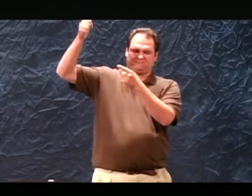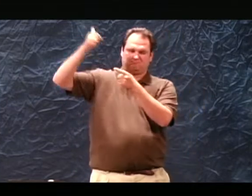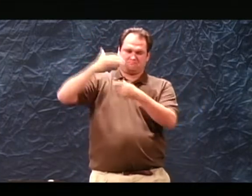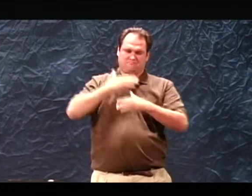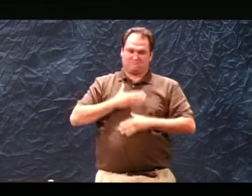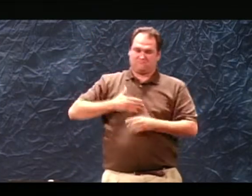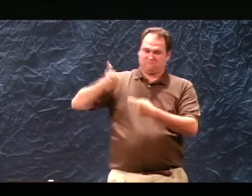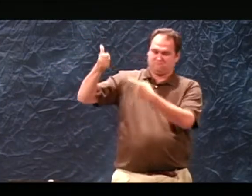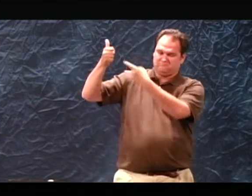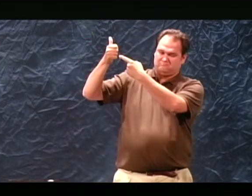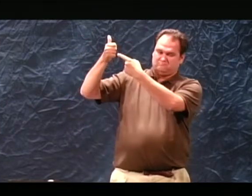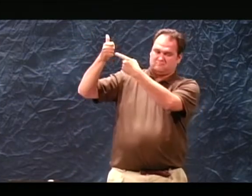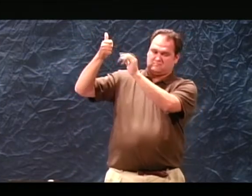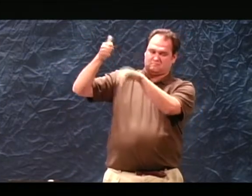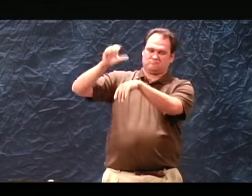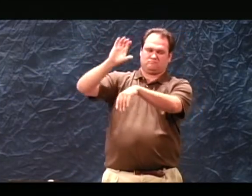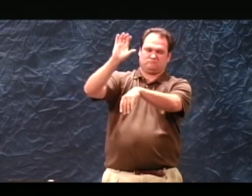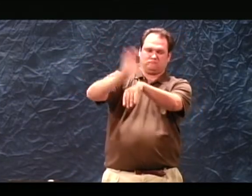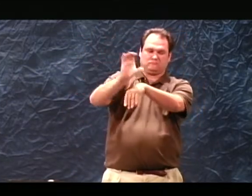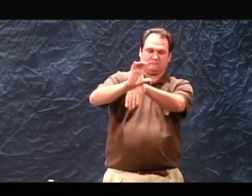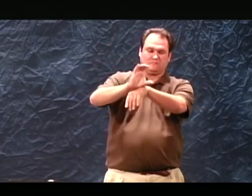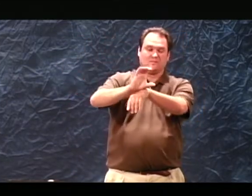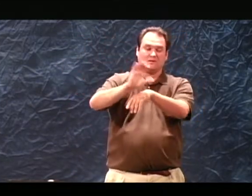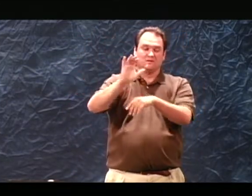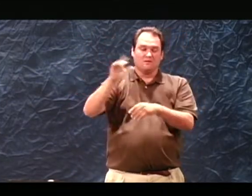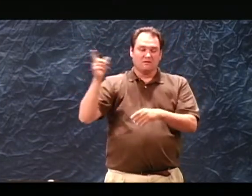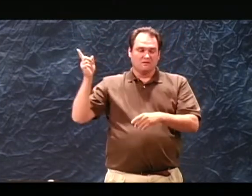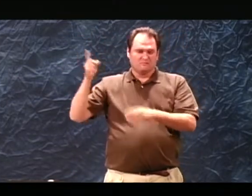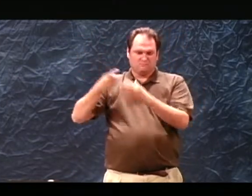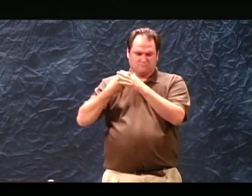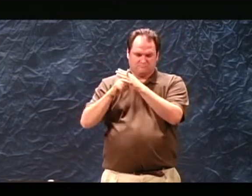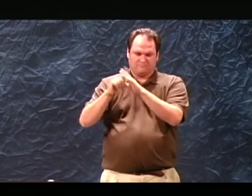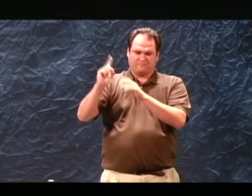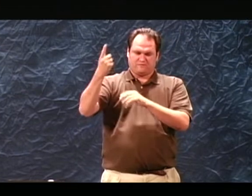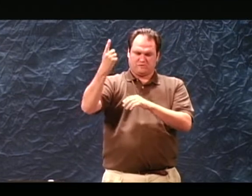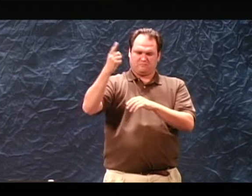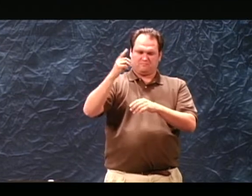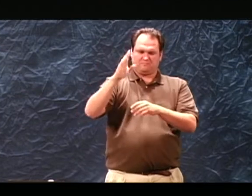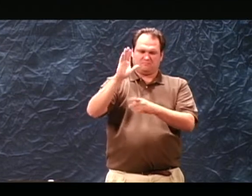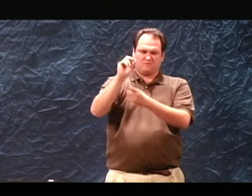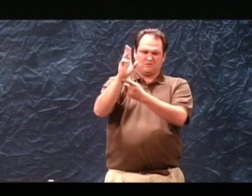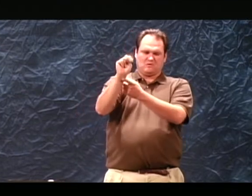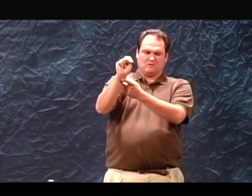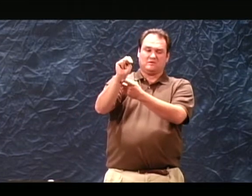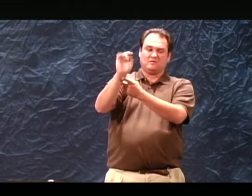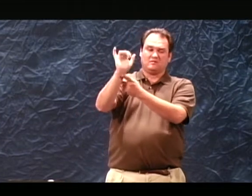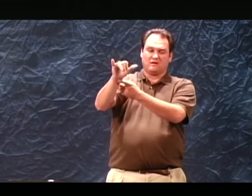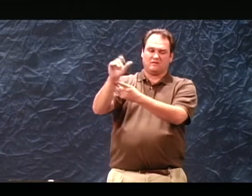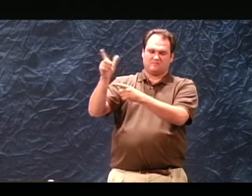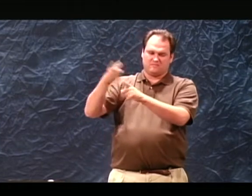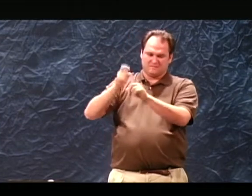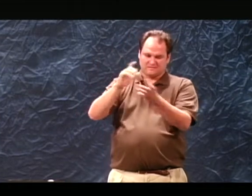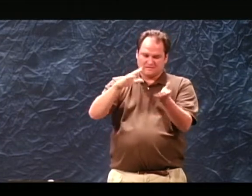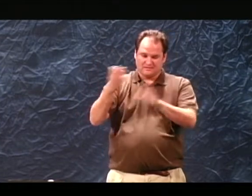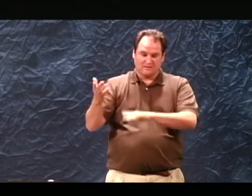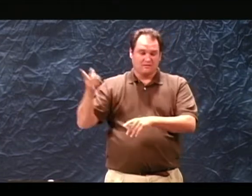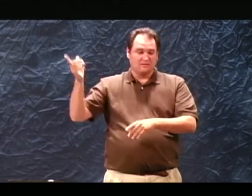jesus is the head of the body the church is the beginning the firstborn from the